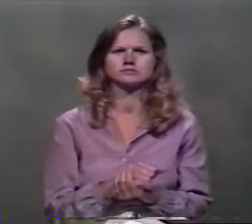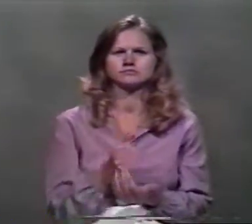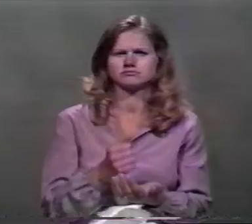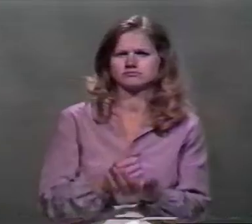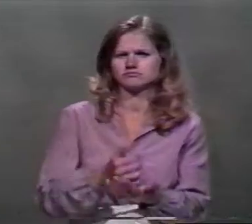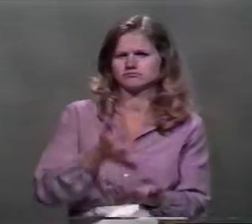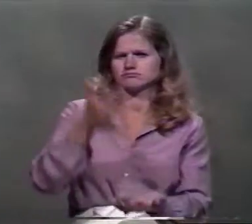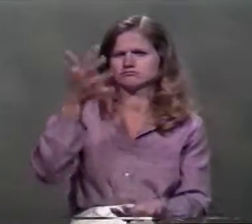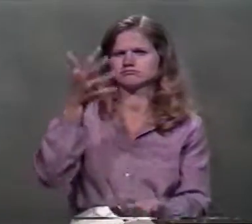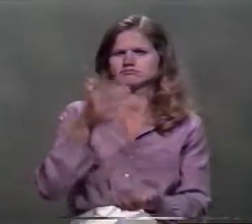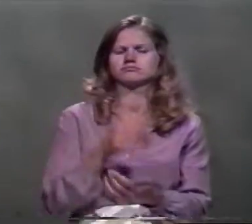Rich.